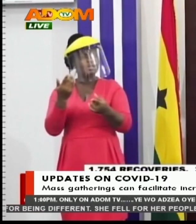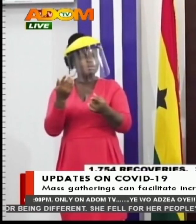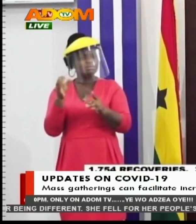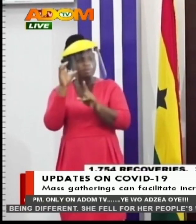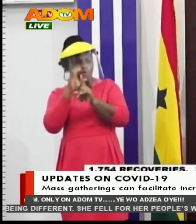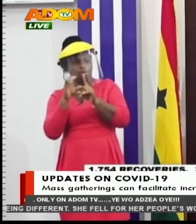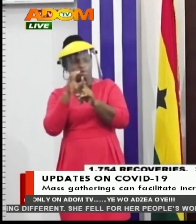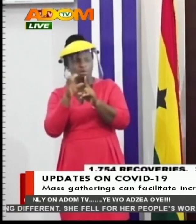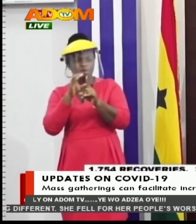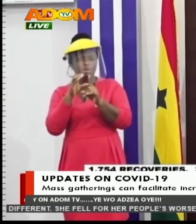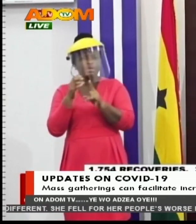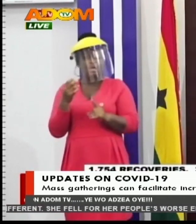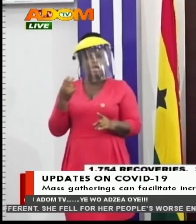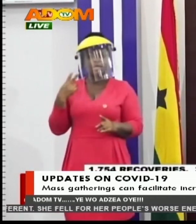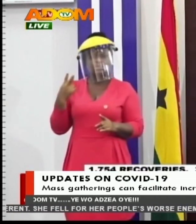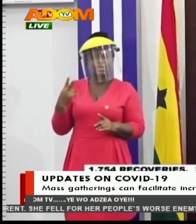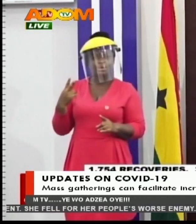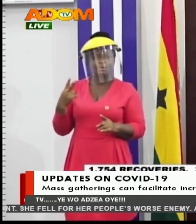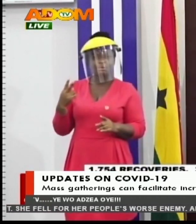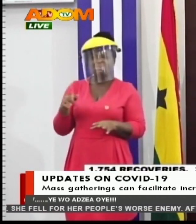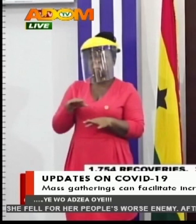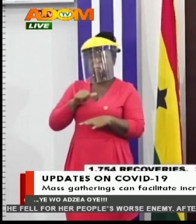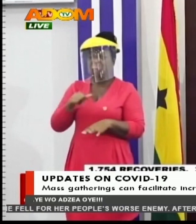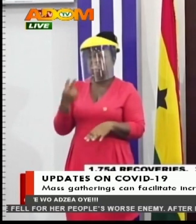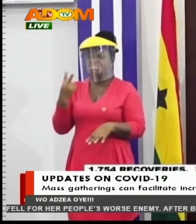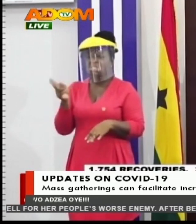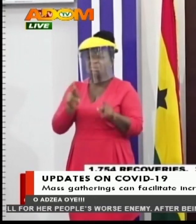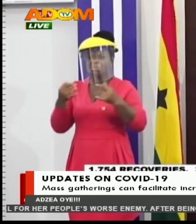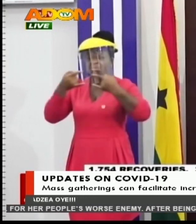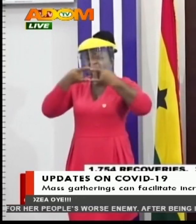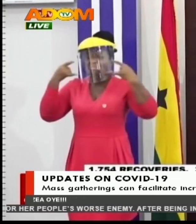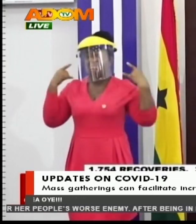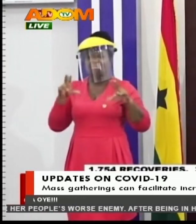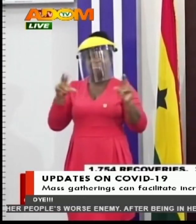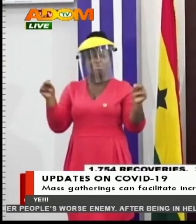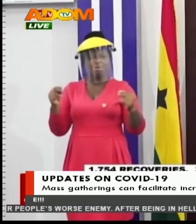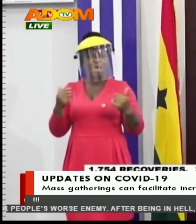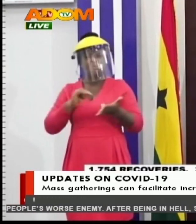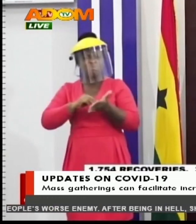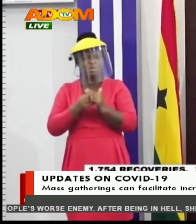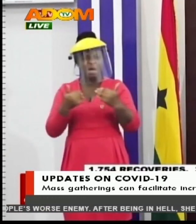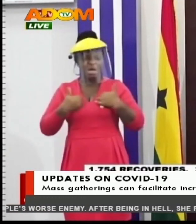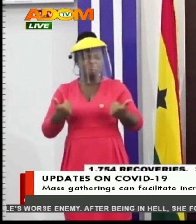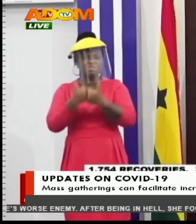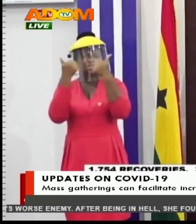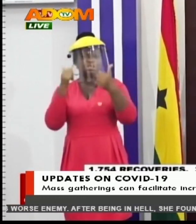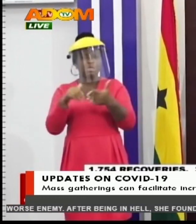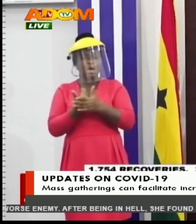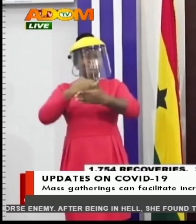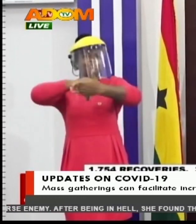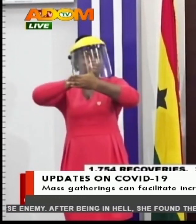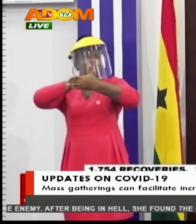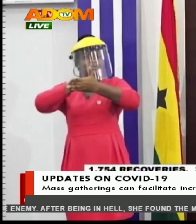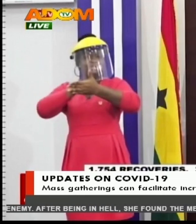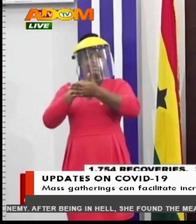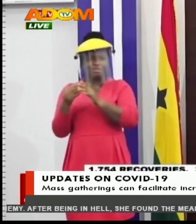numbers of persons who are infected, and there's no place for them to kind of to hold, then it predisposes